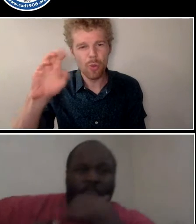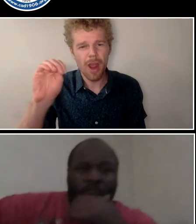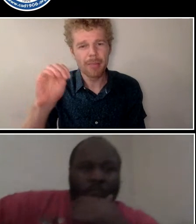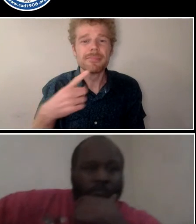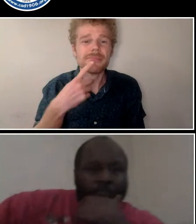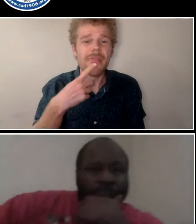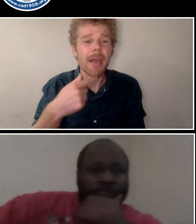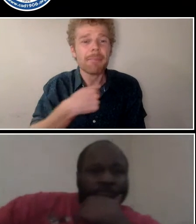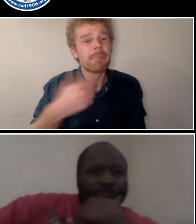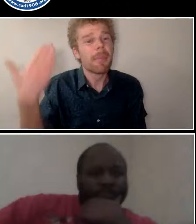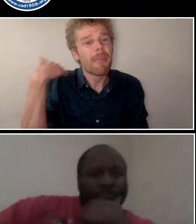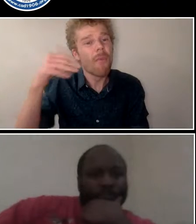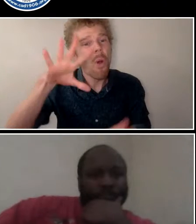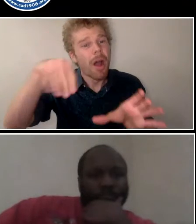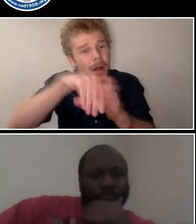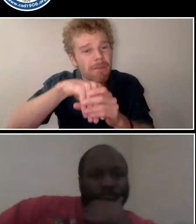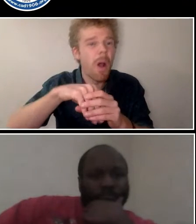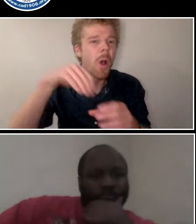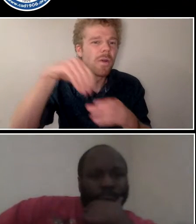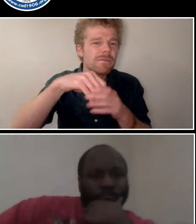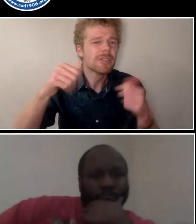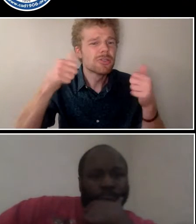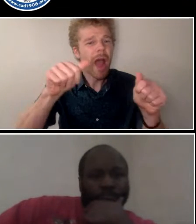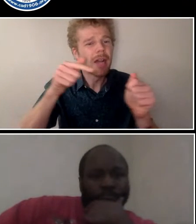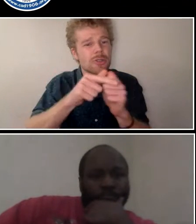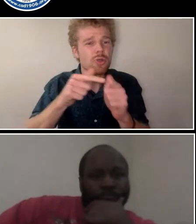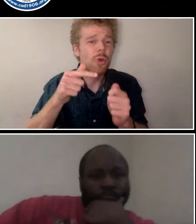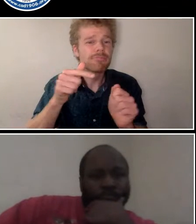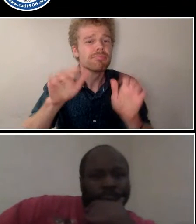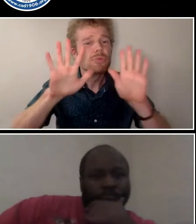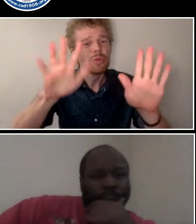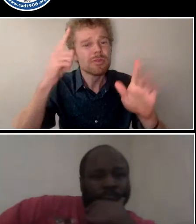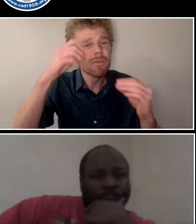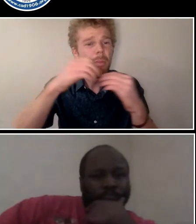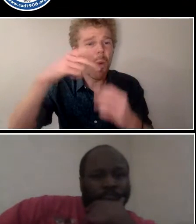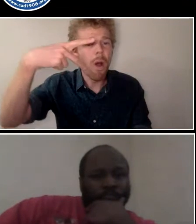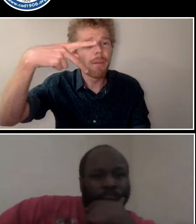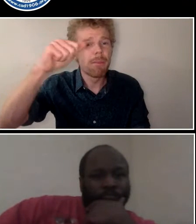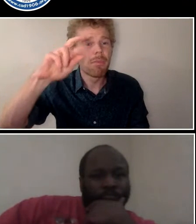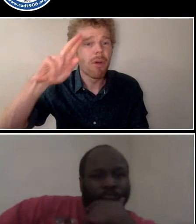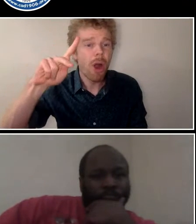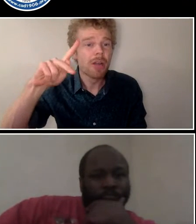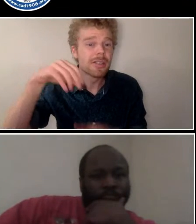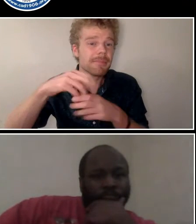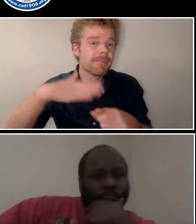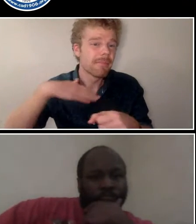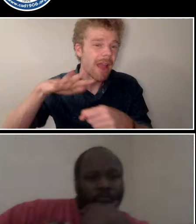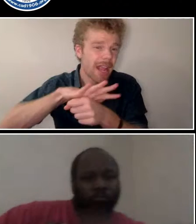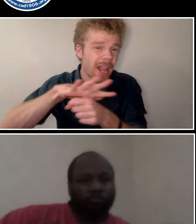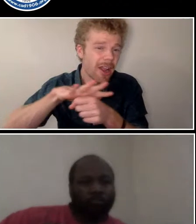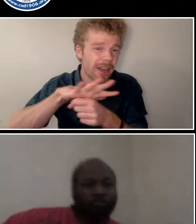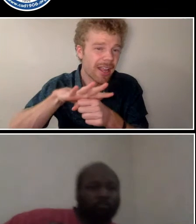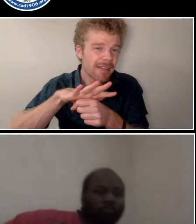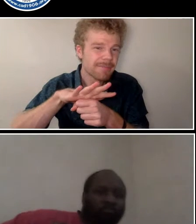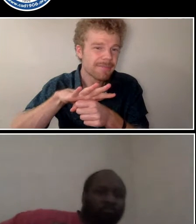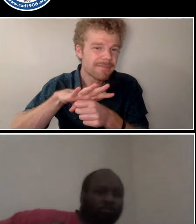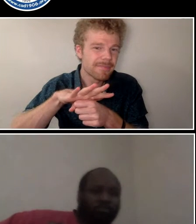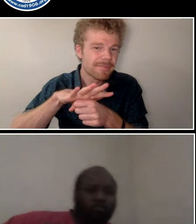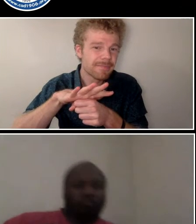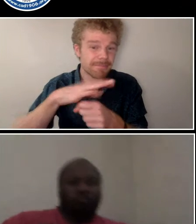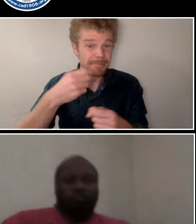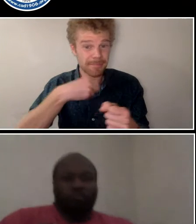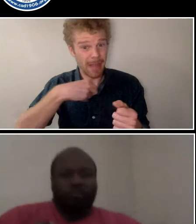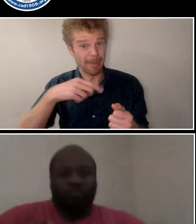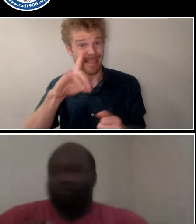you. So, for example, I posted on Instagram and I just explained a little bit about myself,